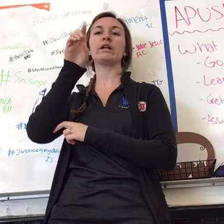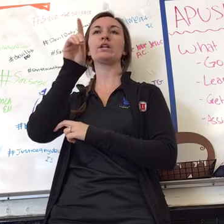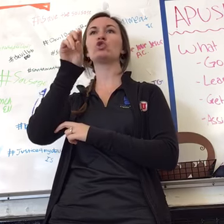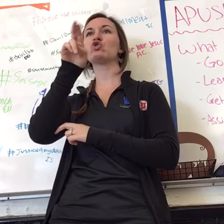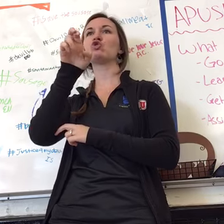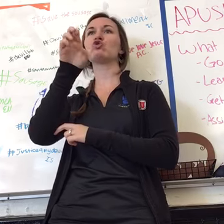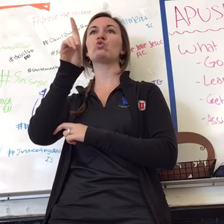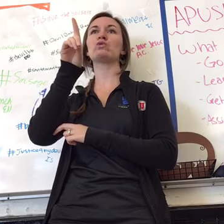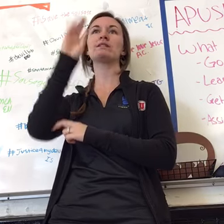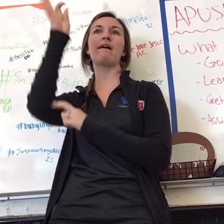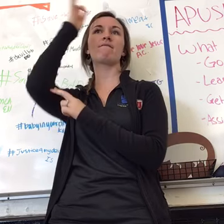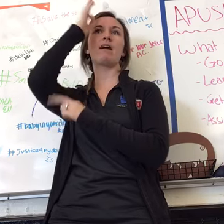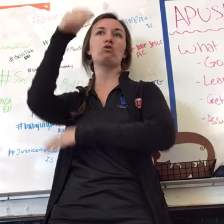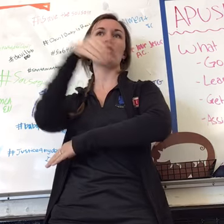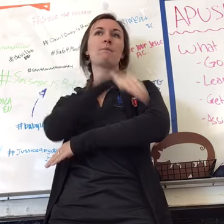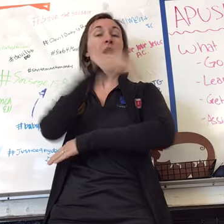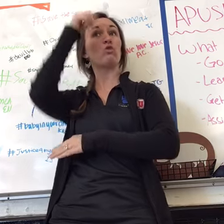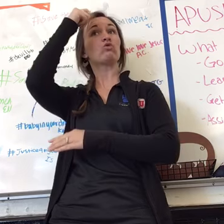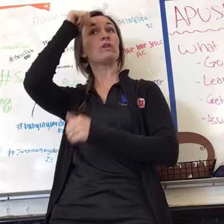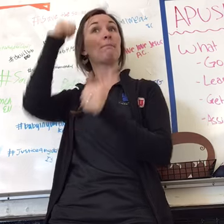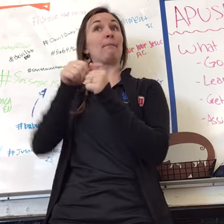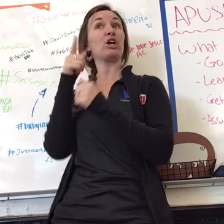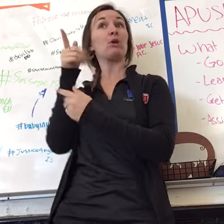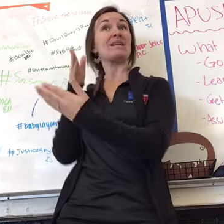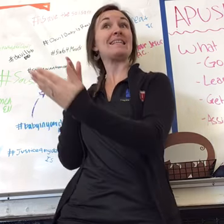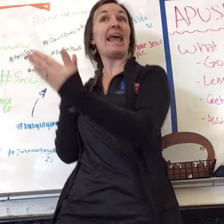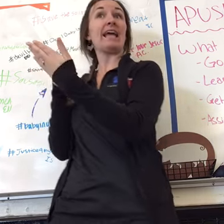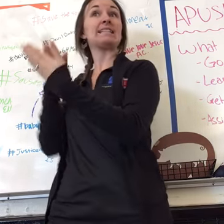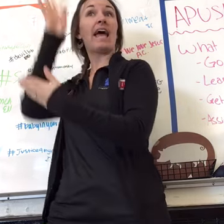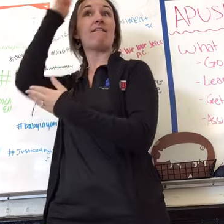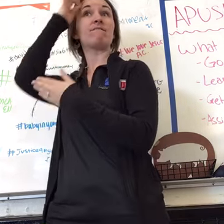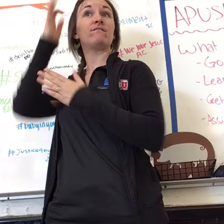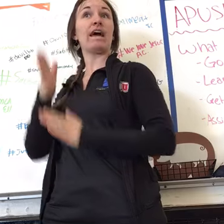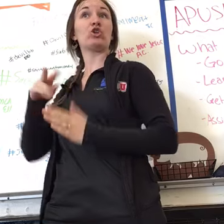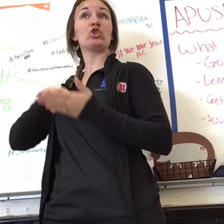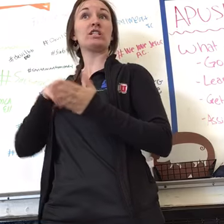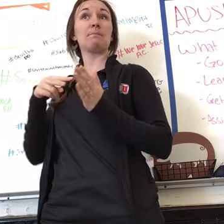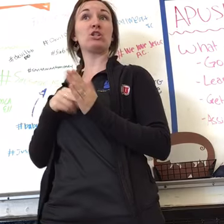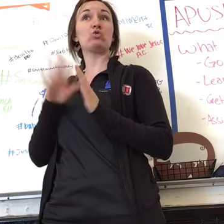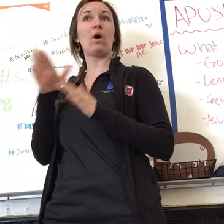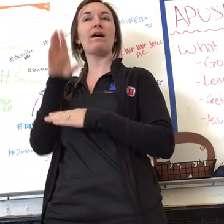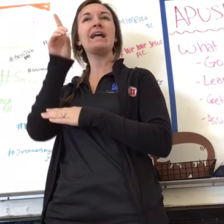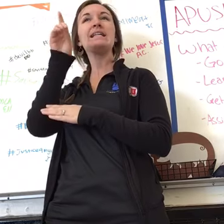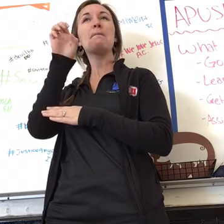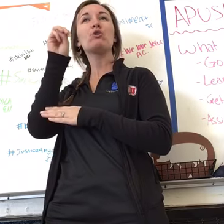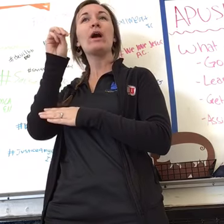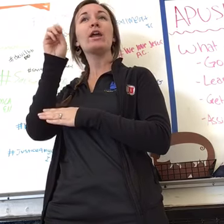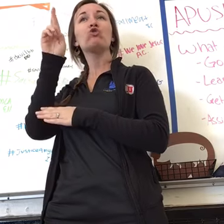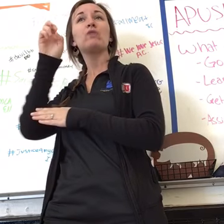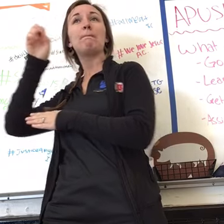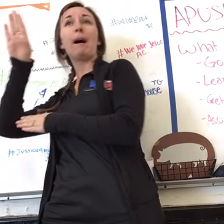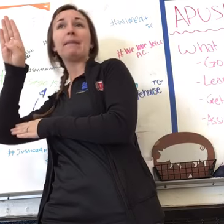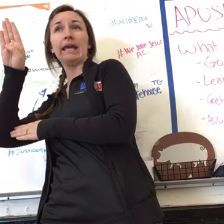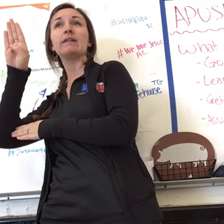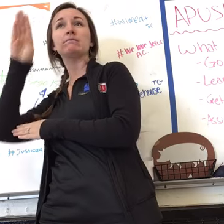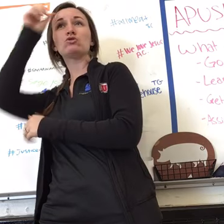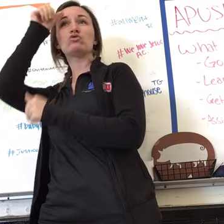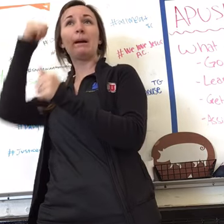anti-federalist, which means he was what political party? Democratic Republican, good. So he's a Democratic Republican. He believes in small